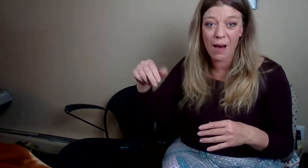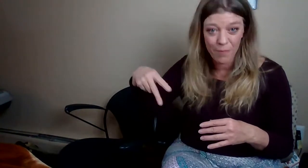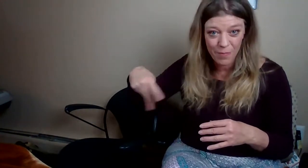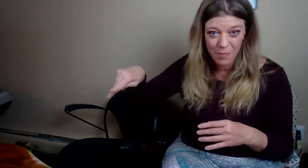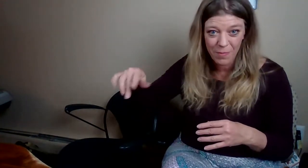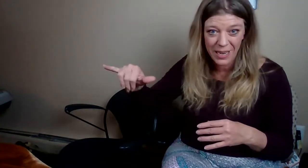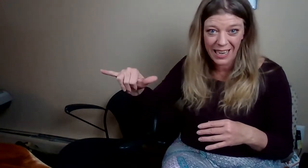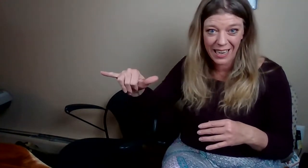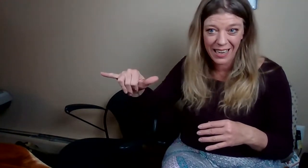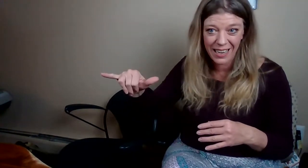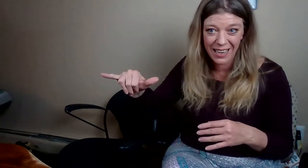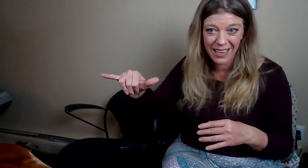happy.